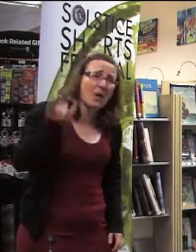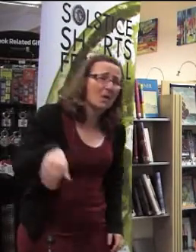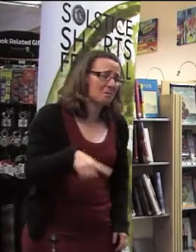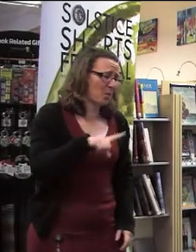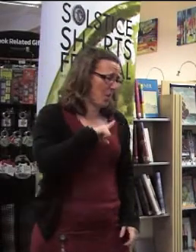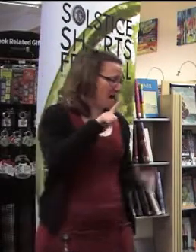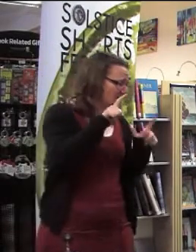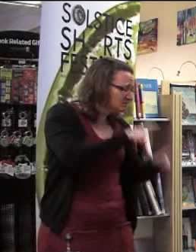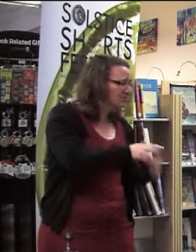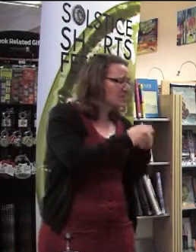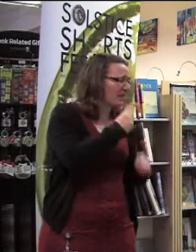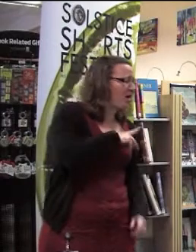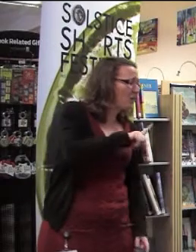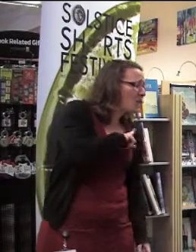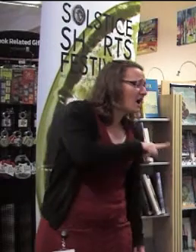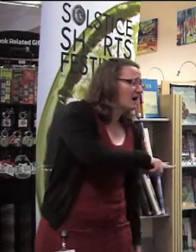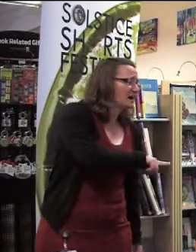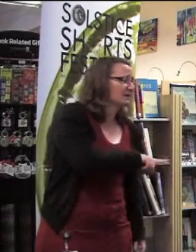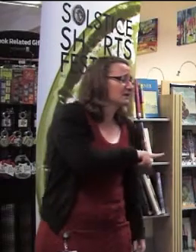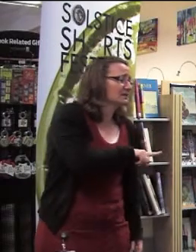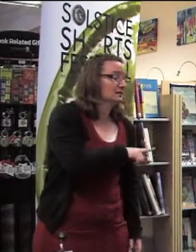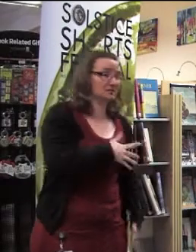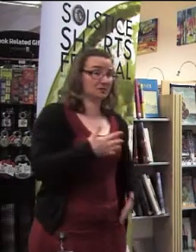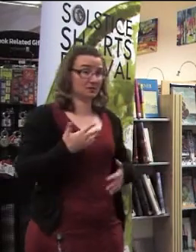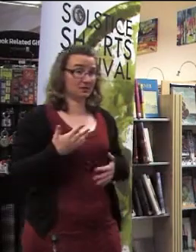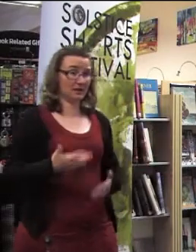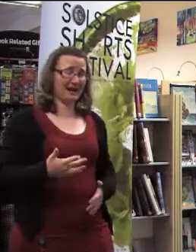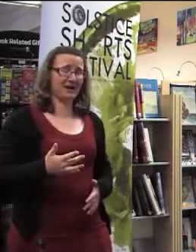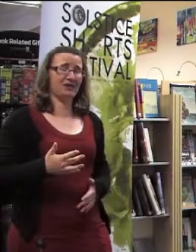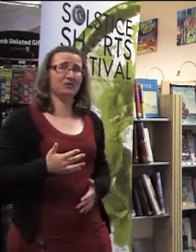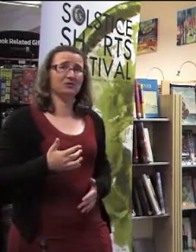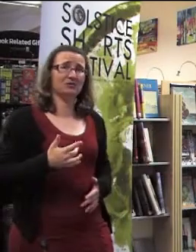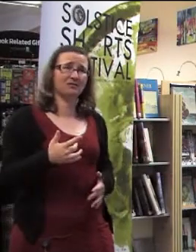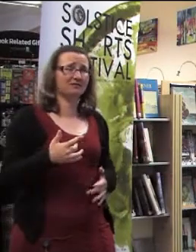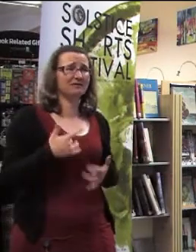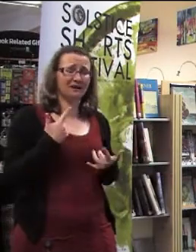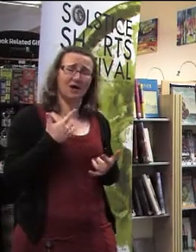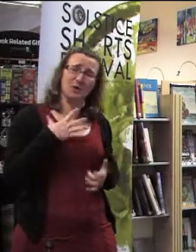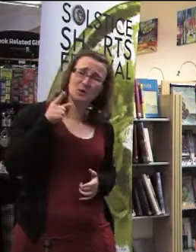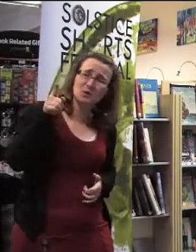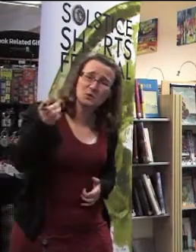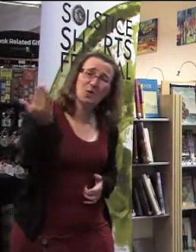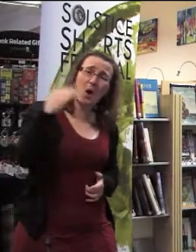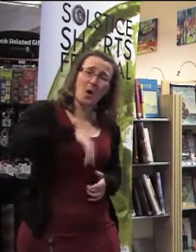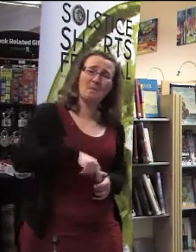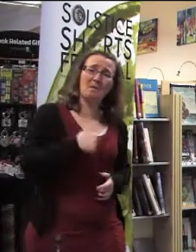Except that this time it's you I want to come home. I want you to come back.